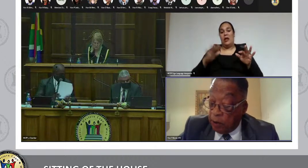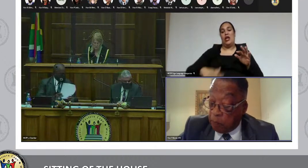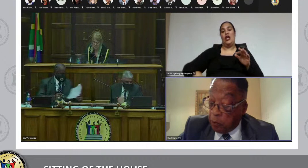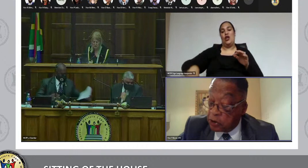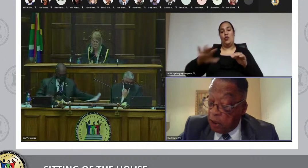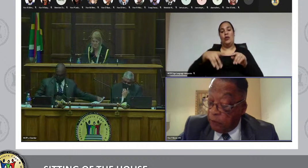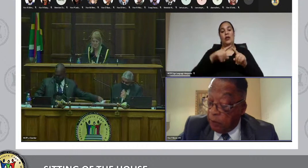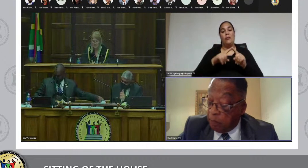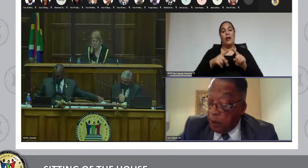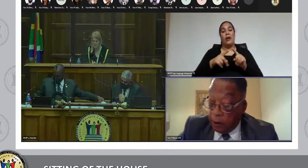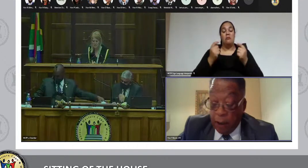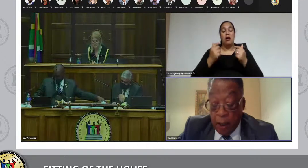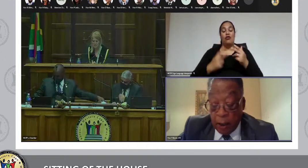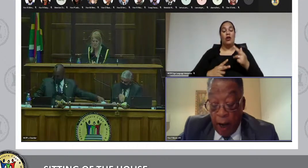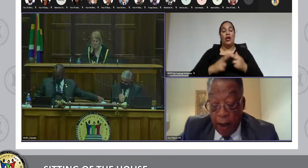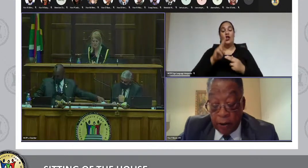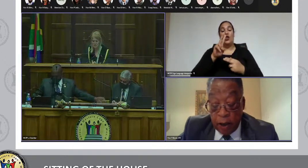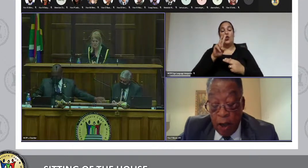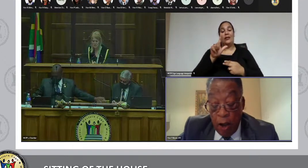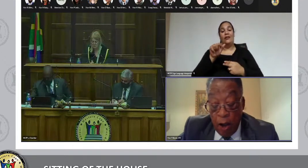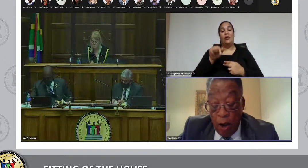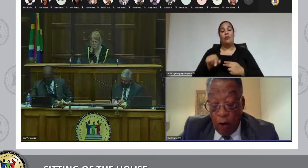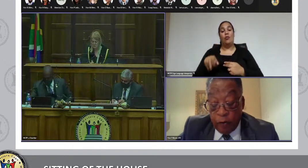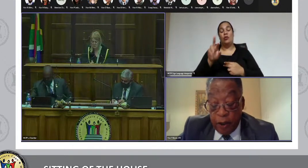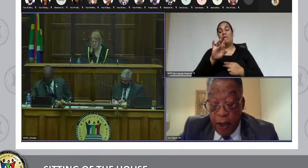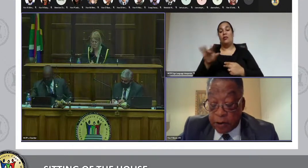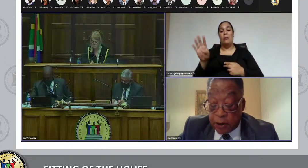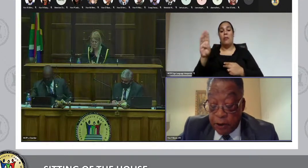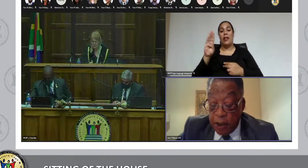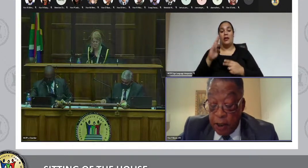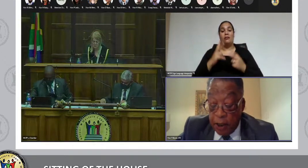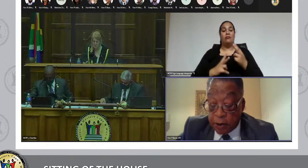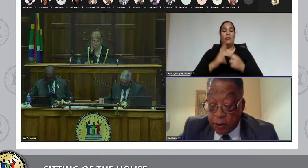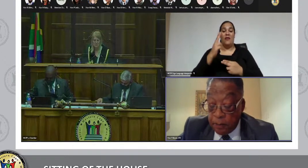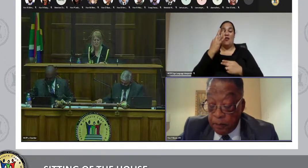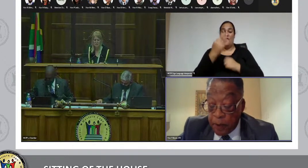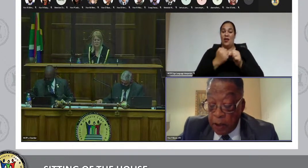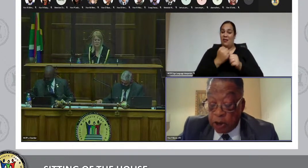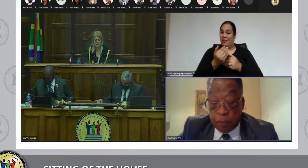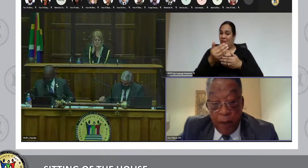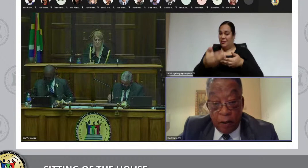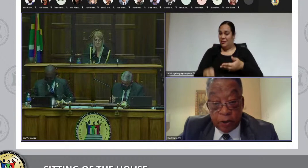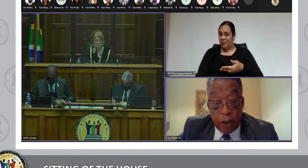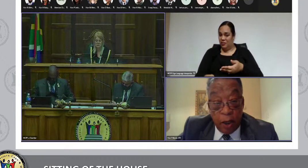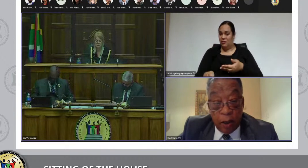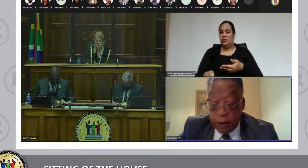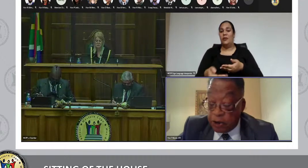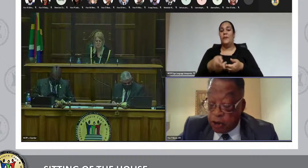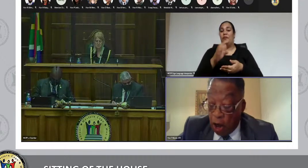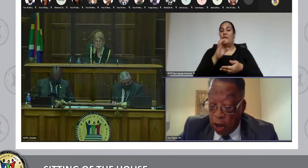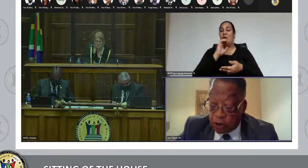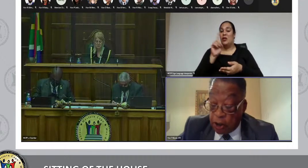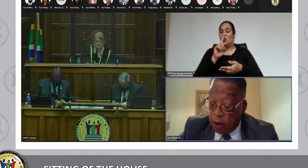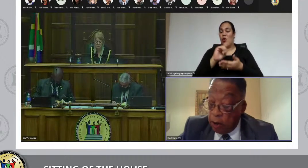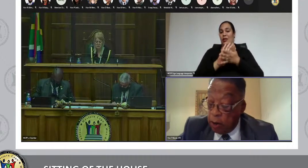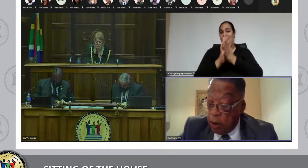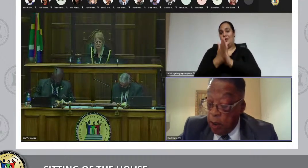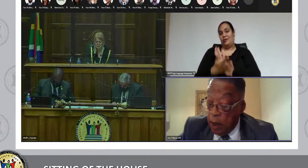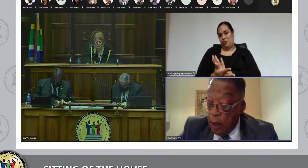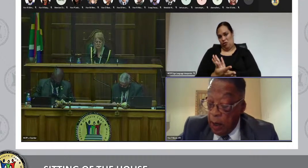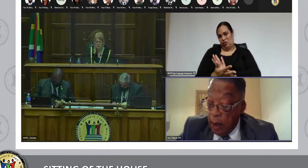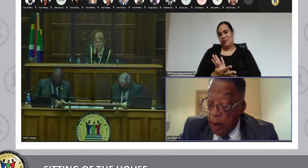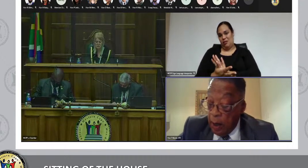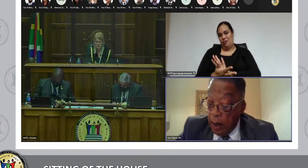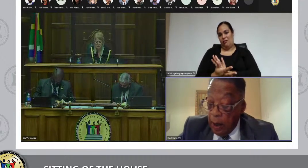of 20.7 billion rand over the next 3 years spells disaster.